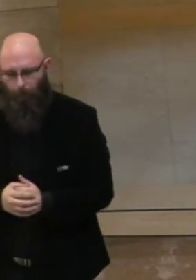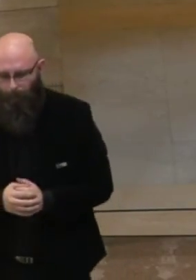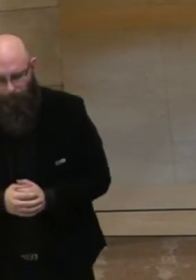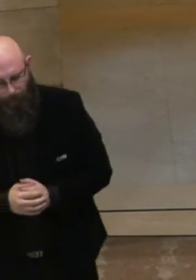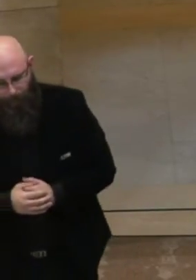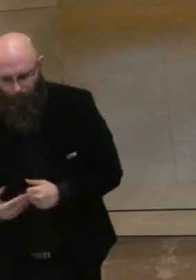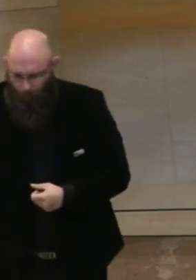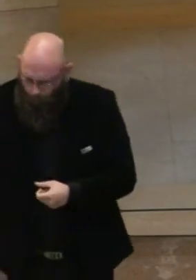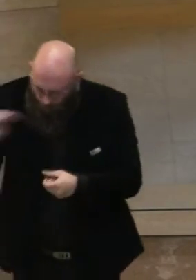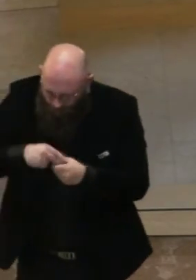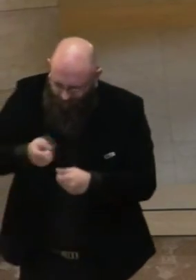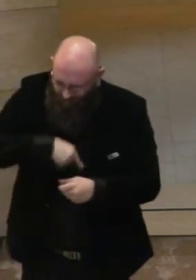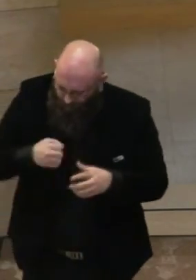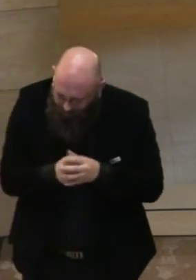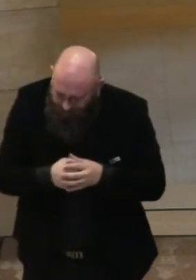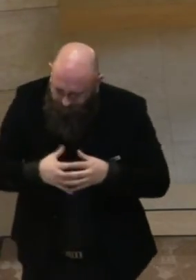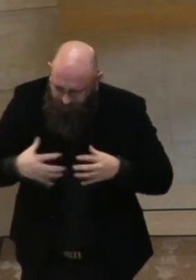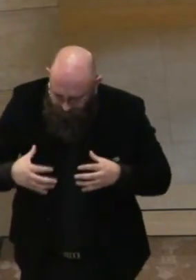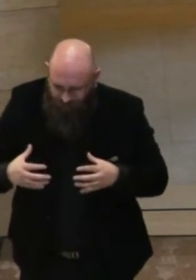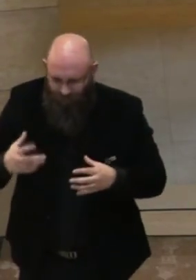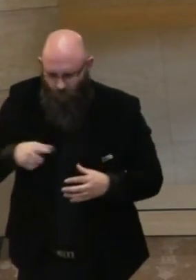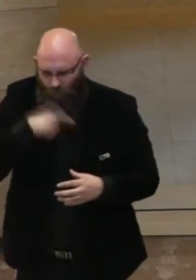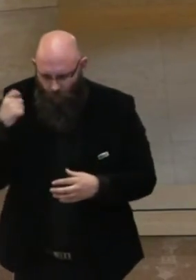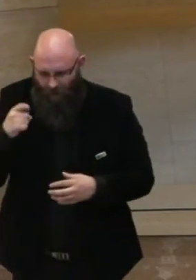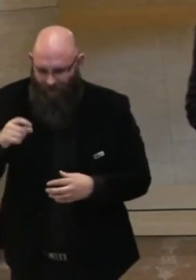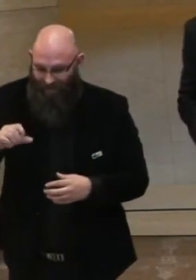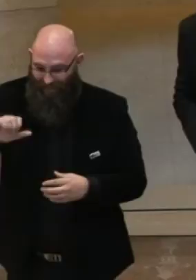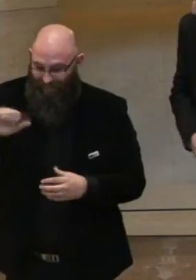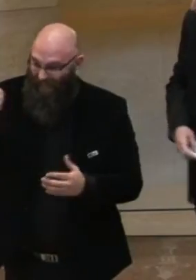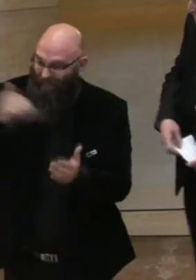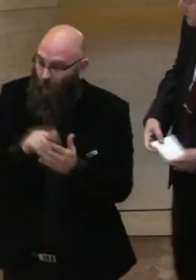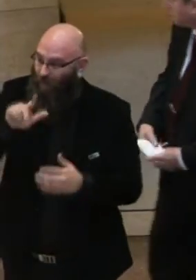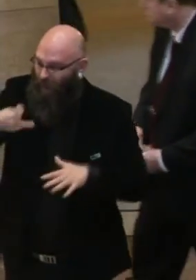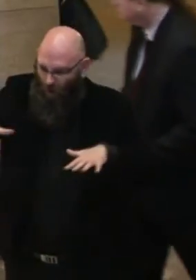tears that have filled 10,000 lakes. Thank you.